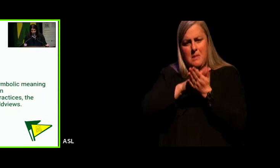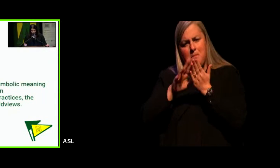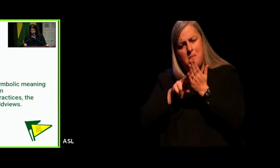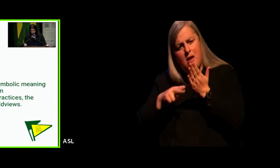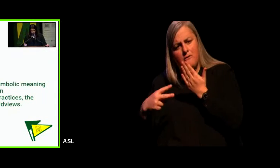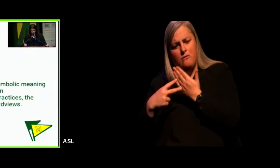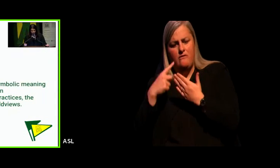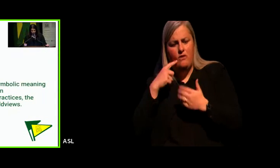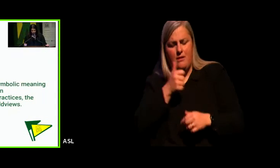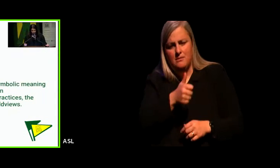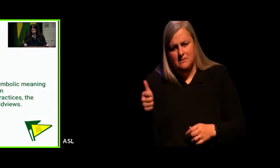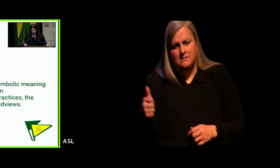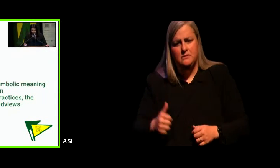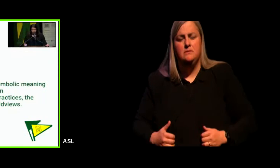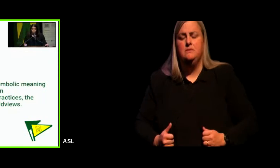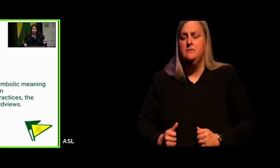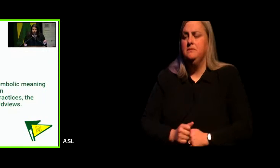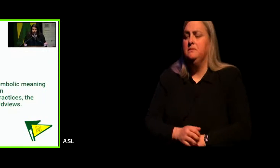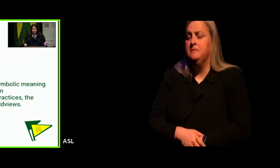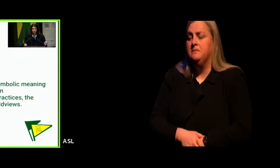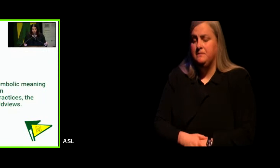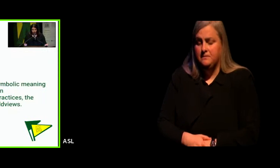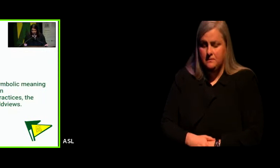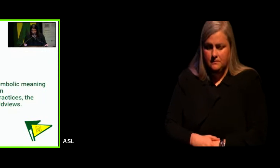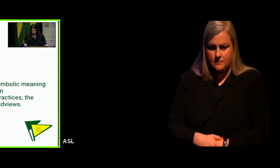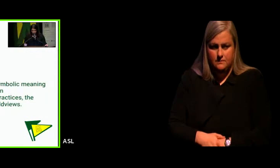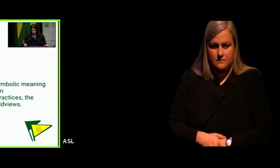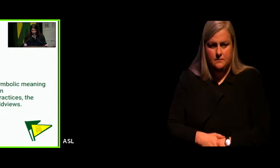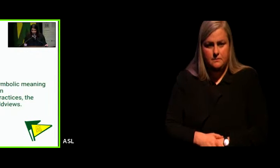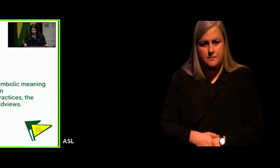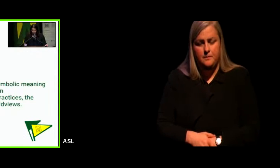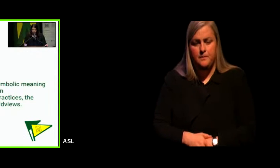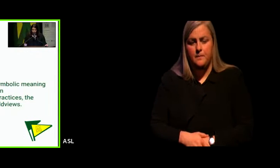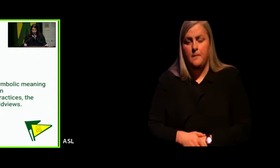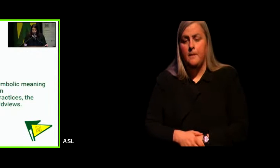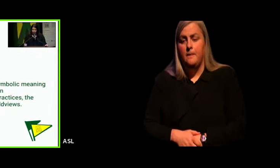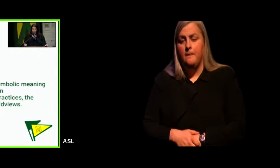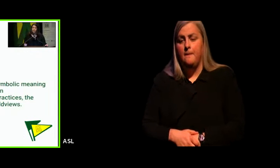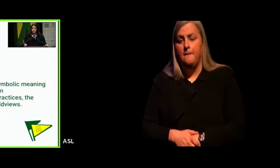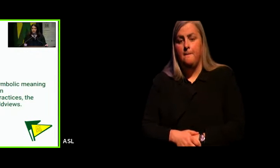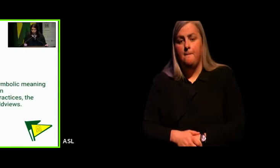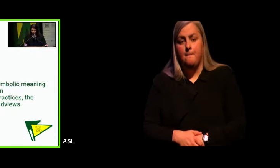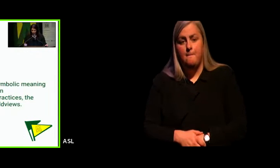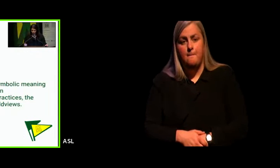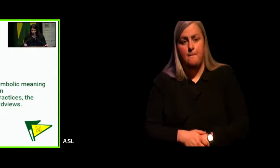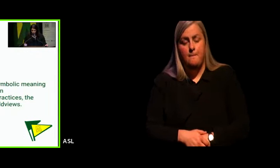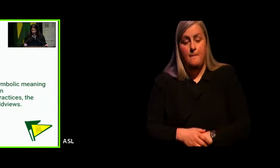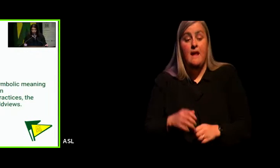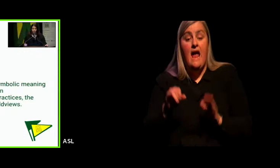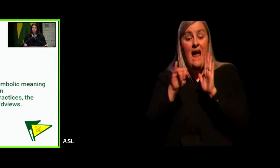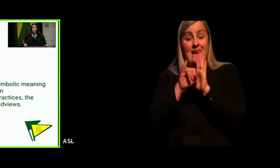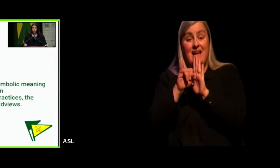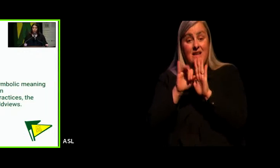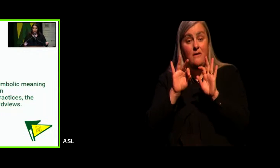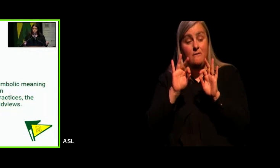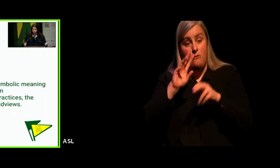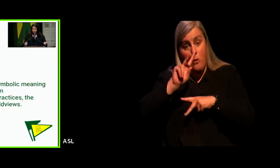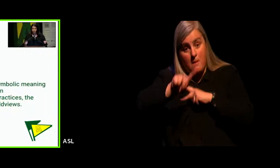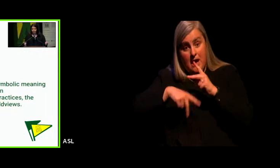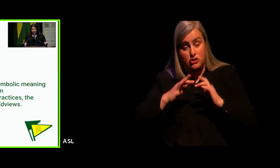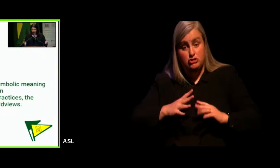themselves. The family, especially, is an important location of identity formation, but also where a lot